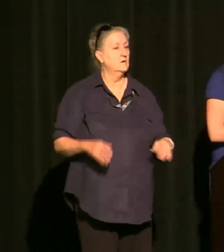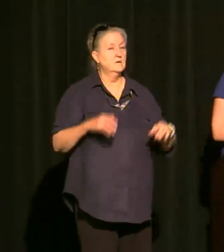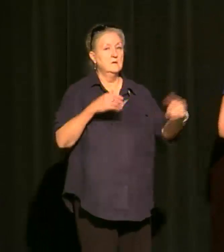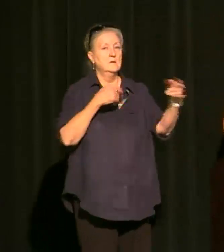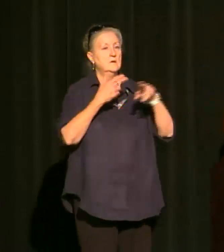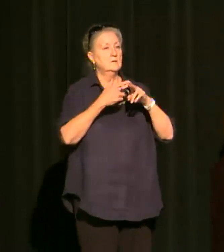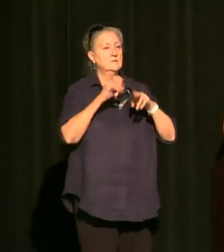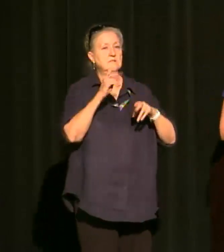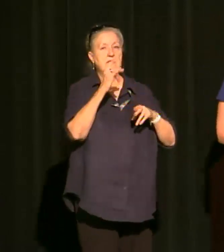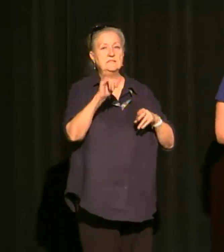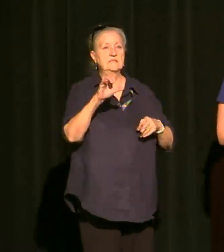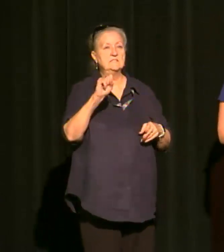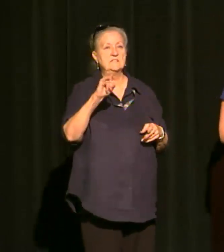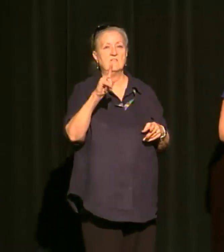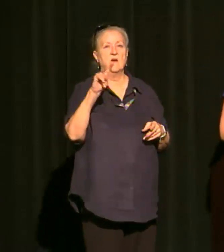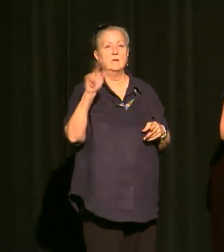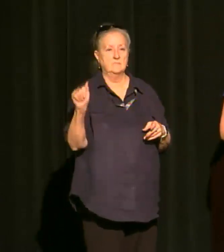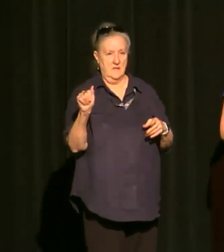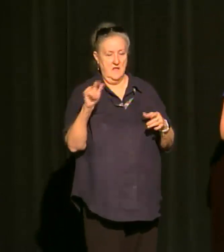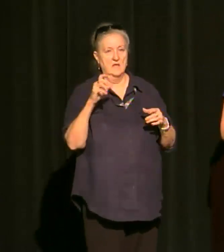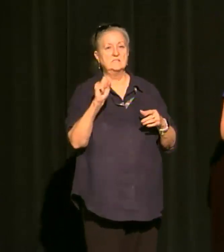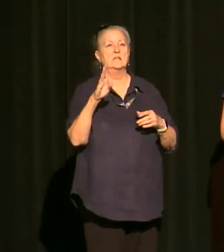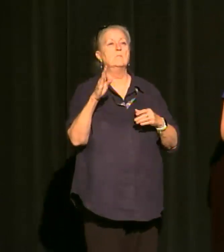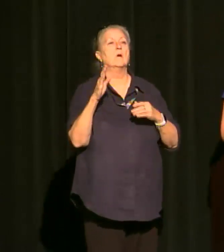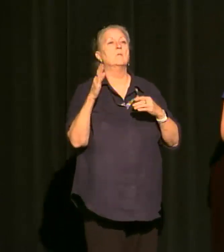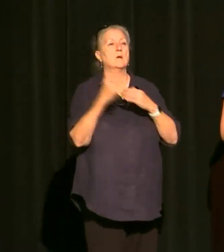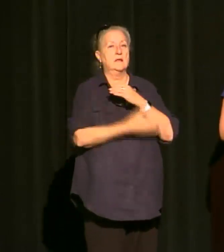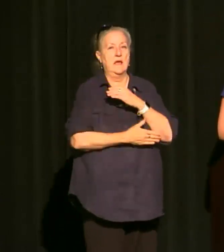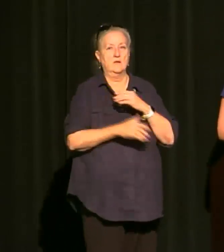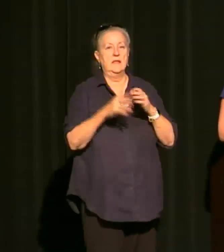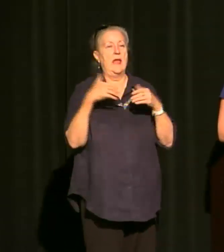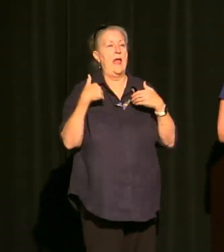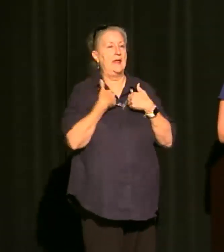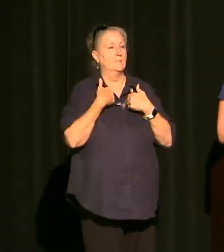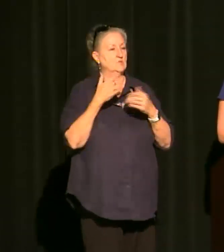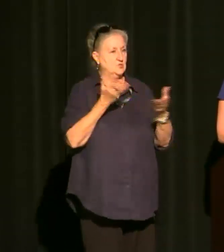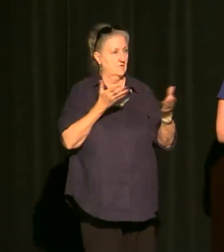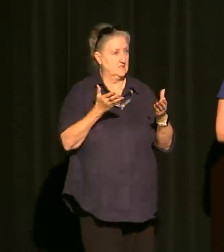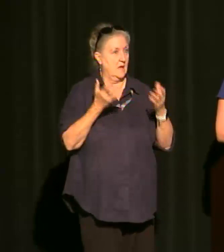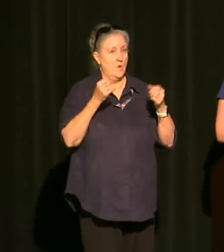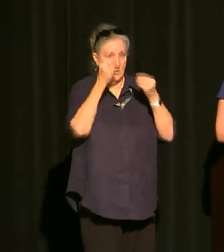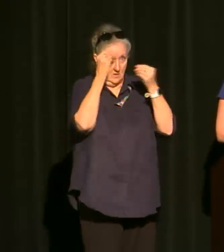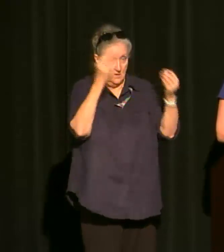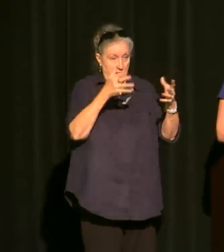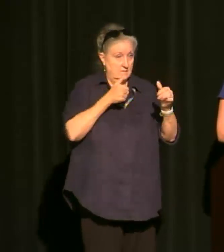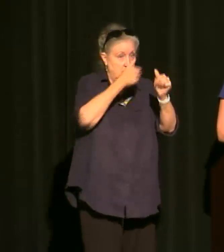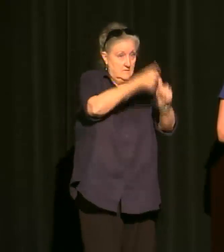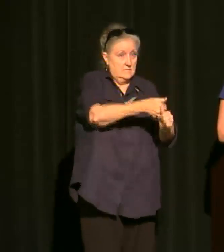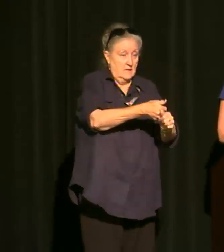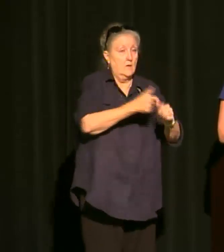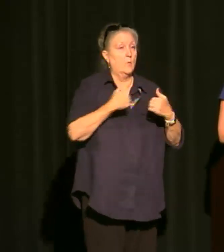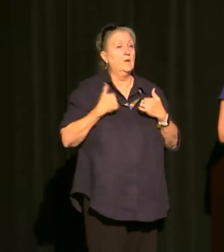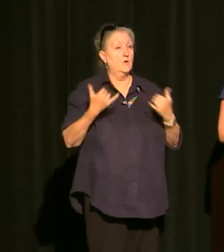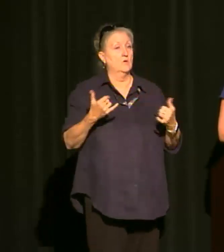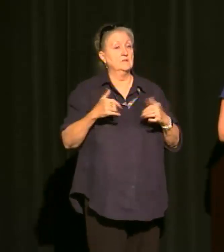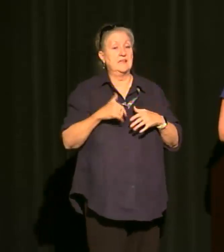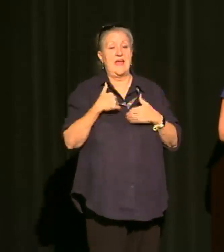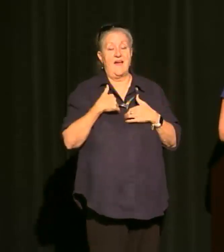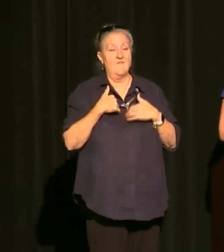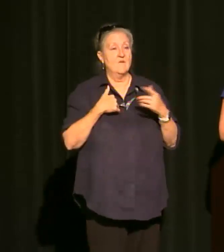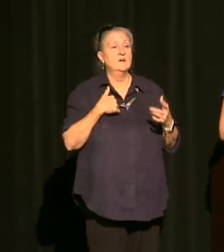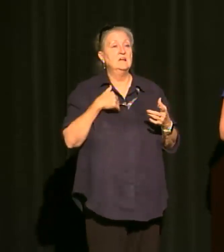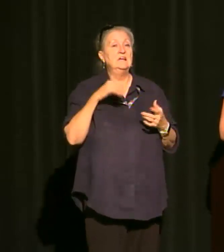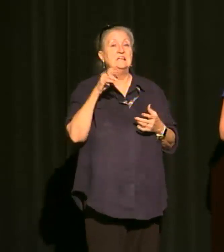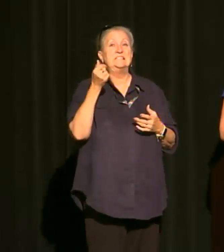My name is Stacy Silva. I'm with Santa Barbara County Animal Services. Just wanted to update you all that we are currently housing